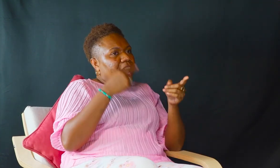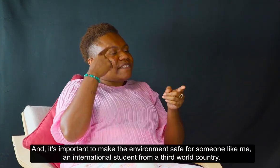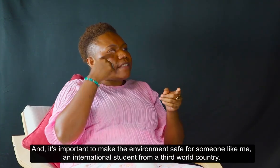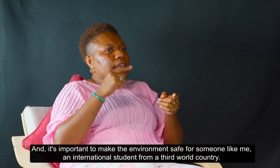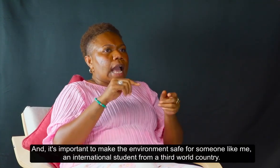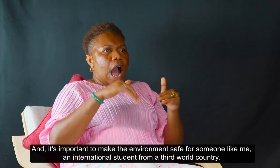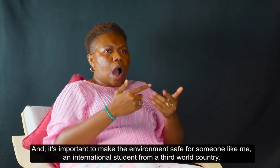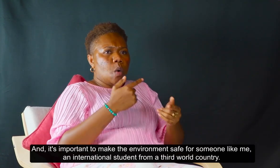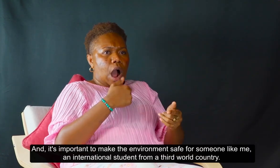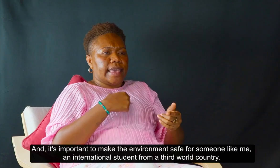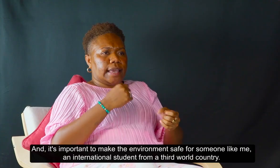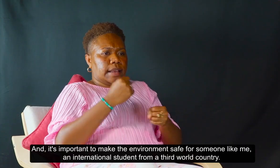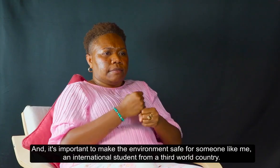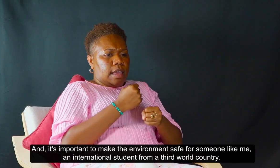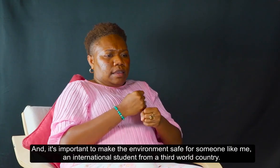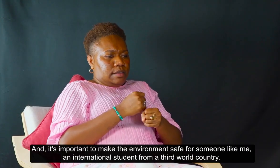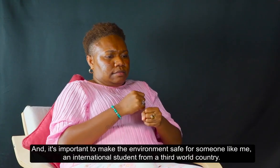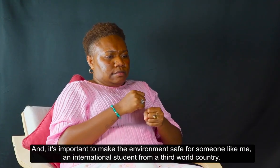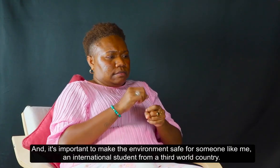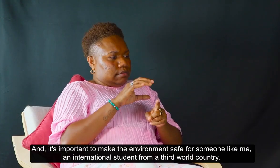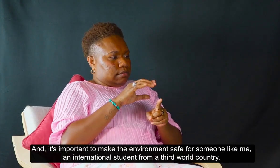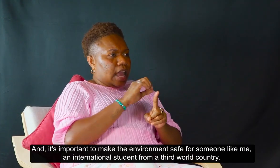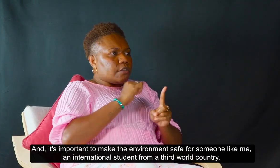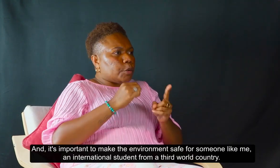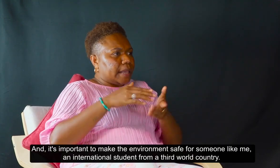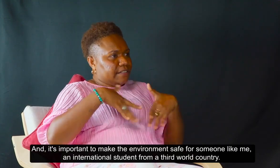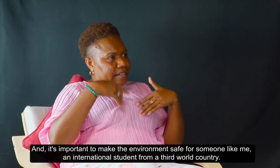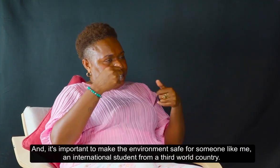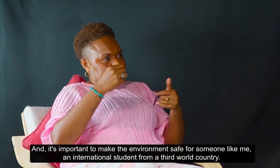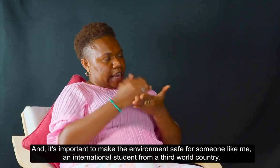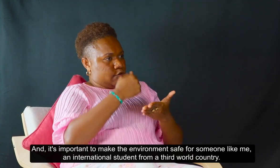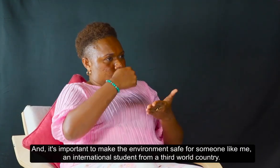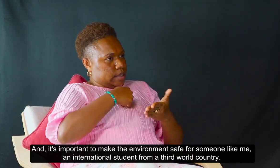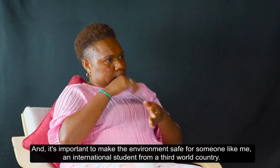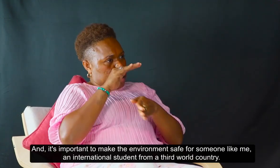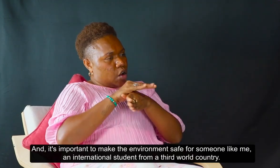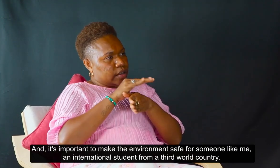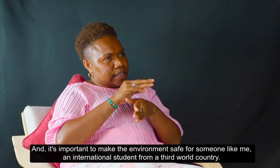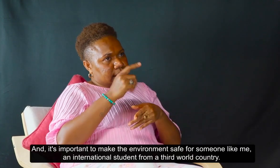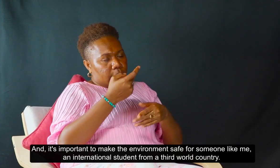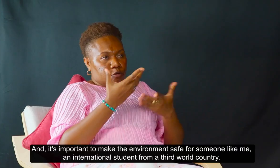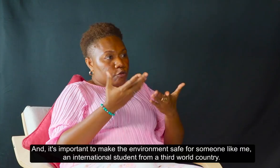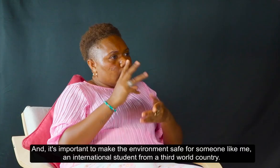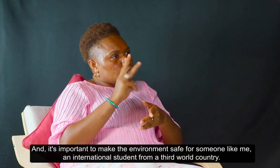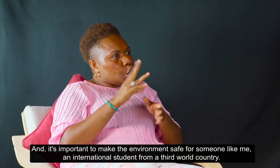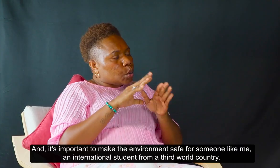And it's important to make the environment safe for someone like me an international student from a third world